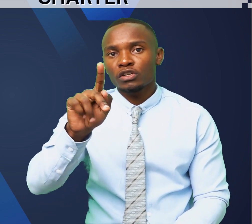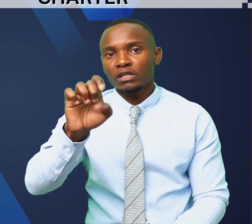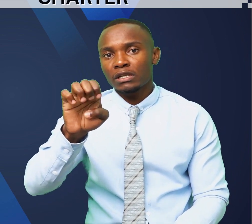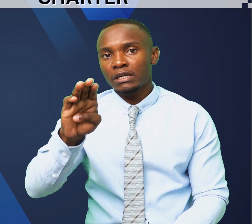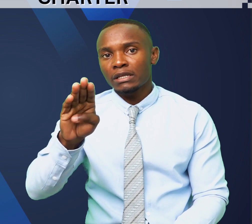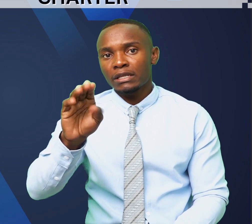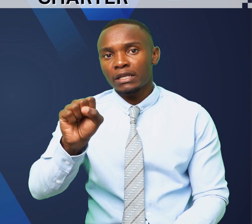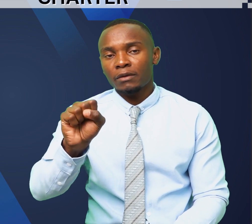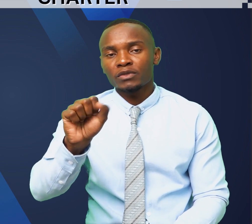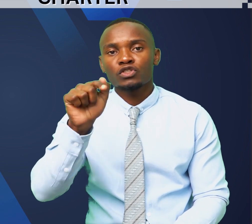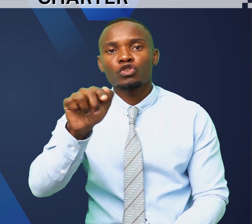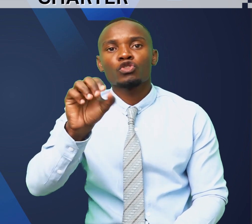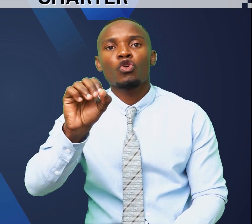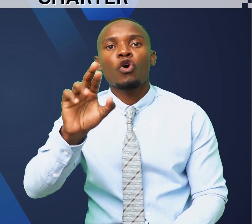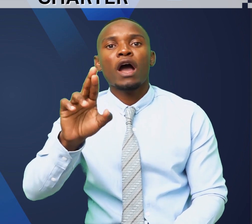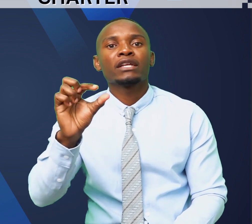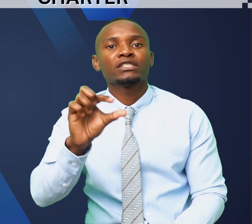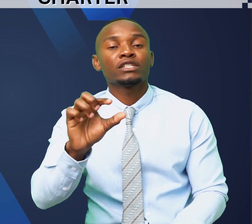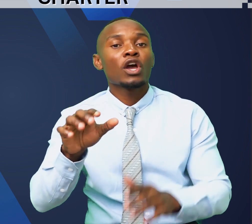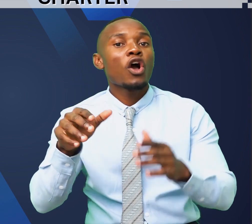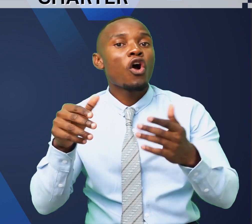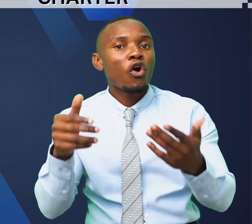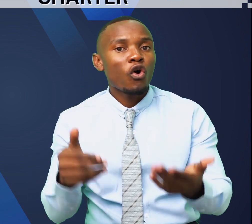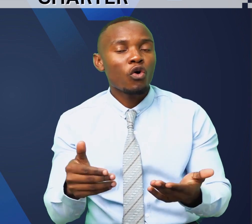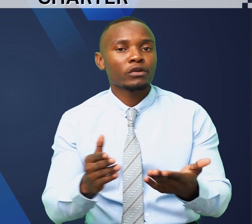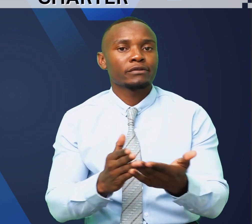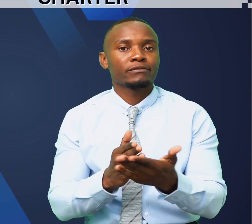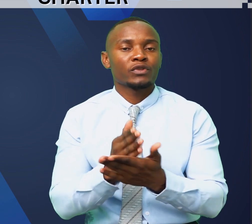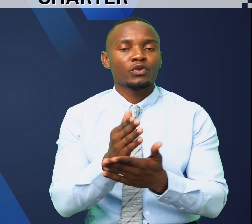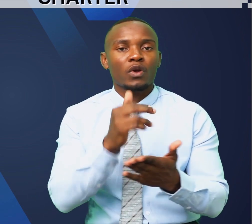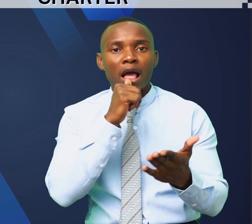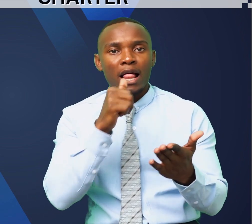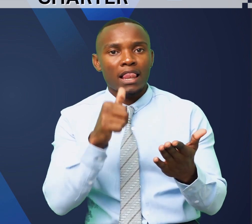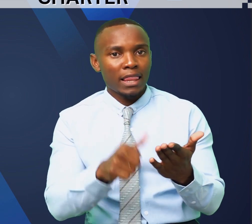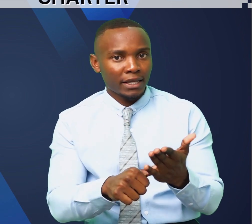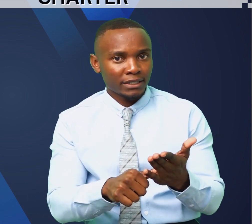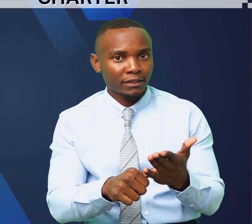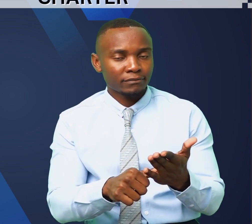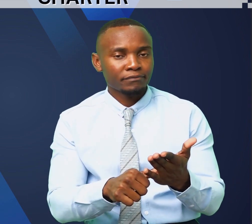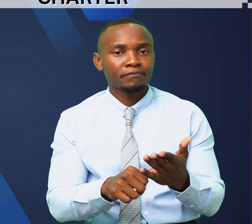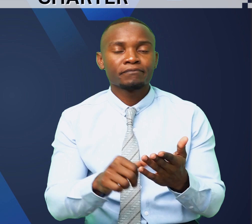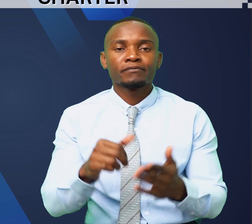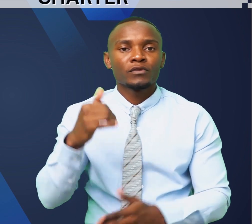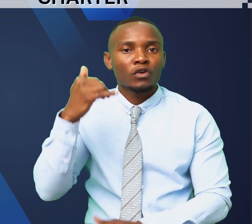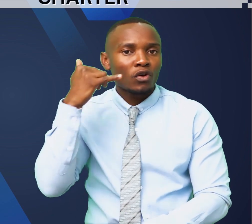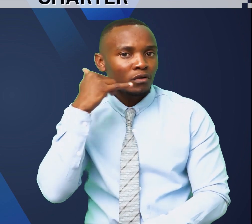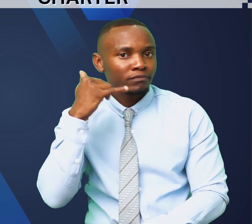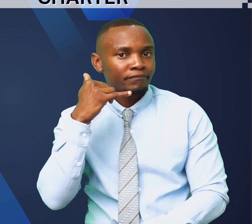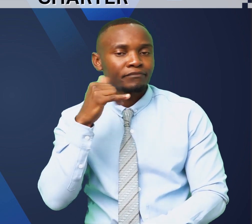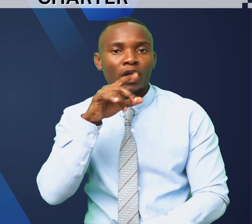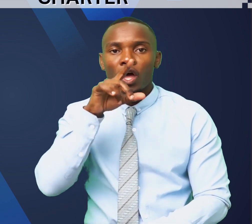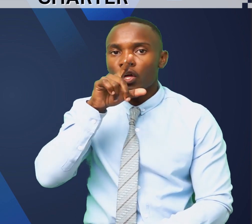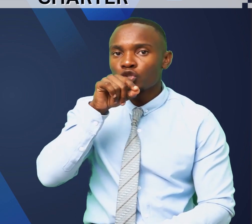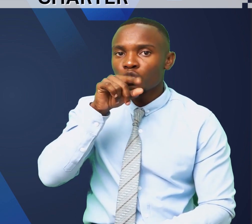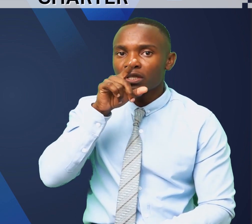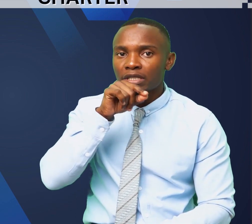kims.kebs.org, or either alternative through letter, telephone, Twitter, email,